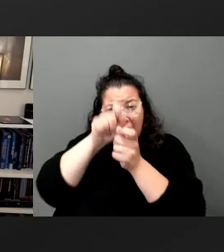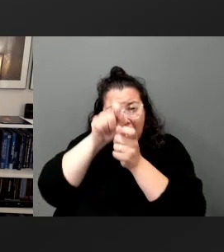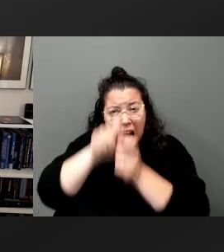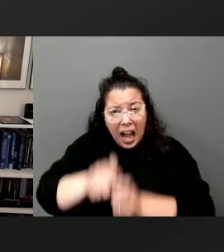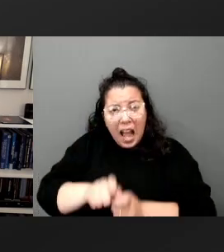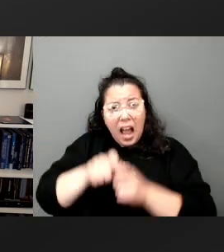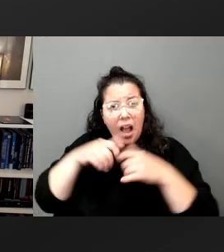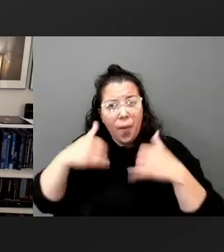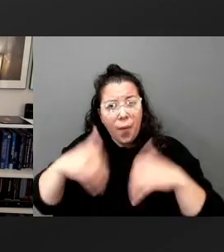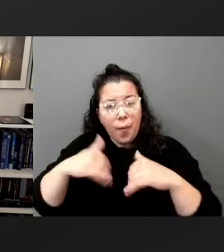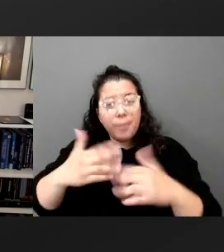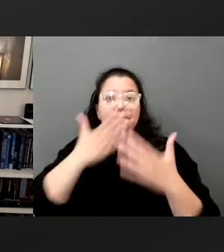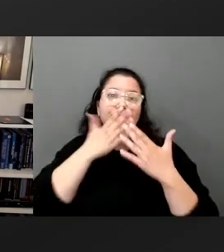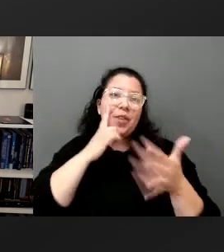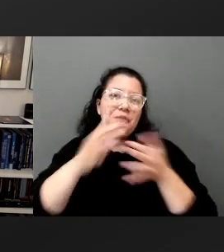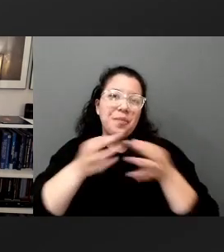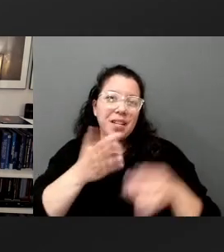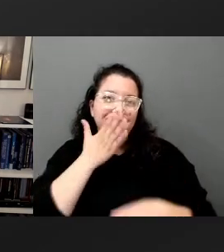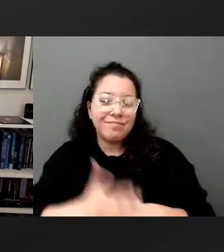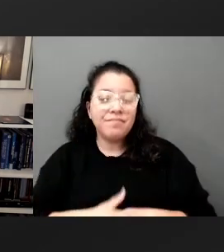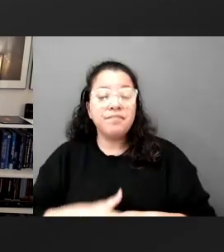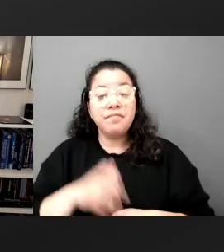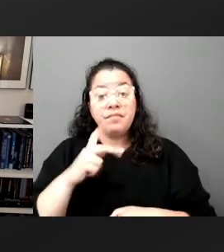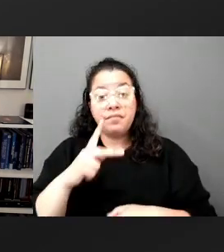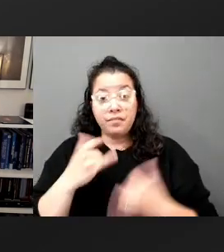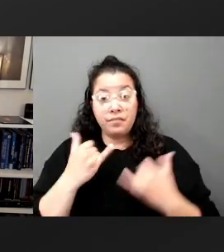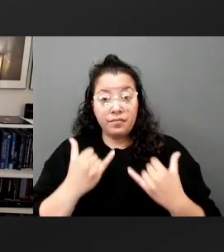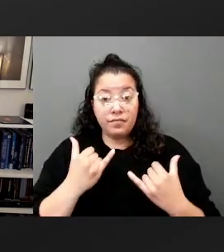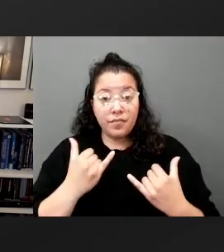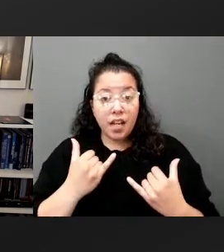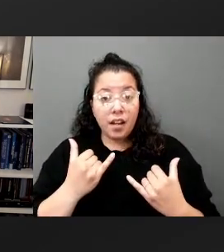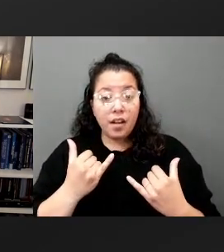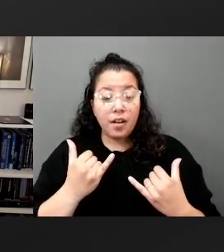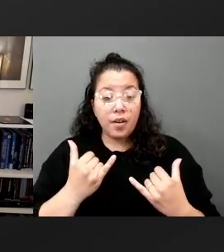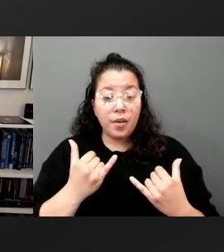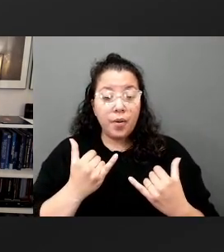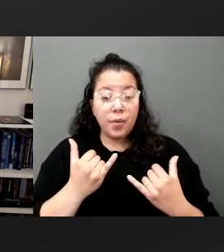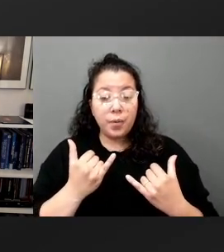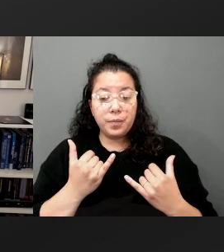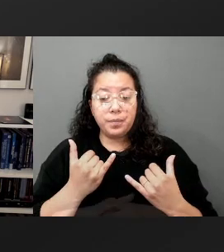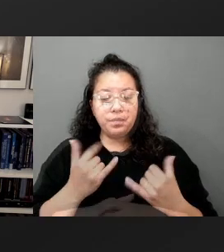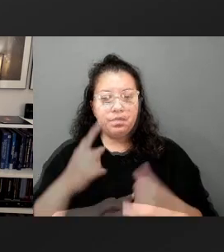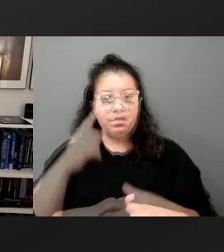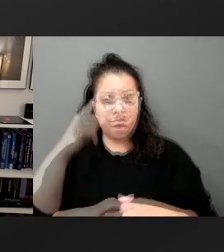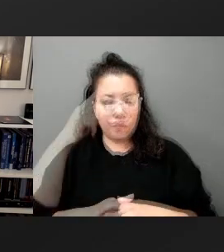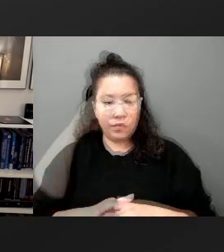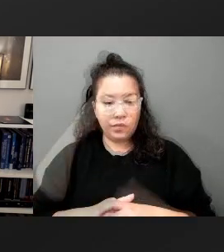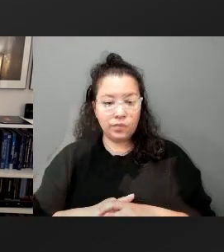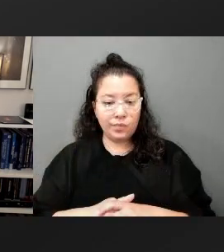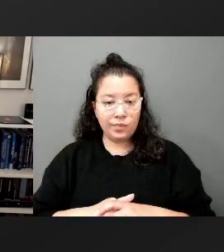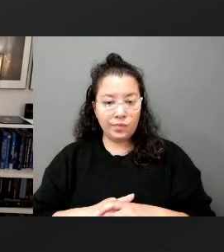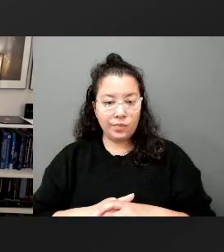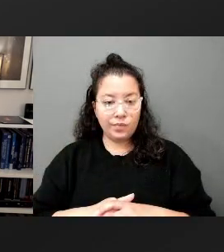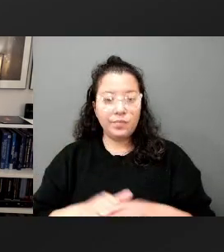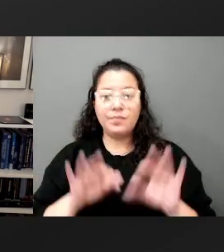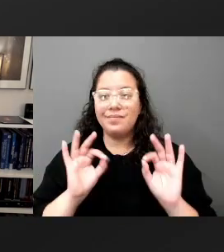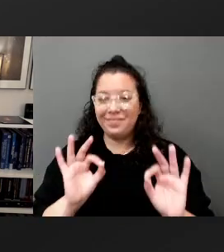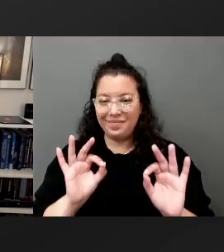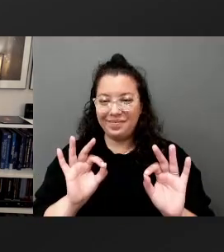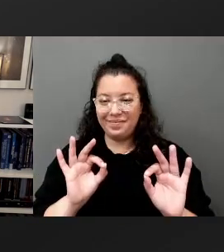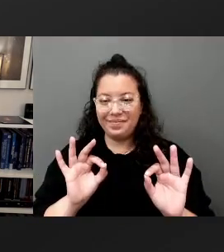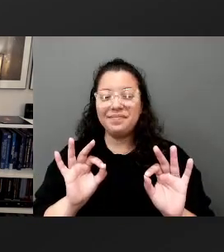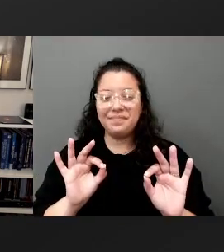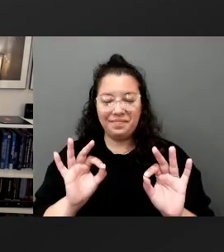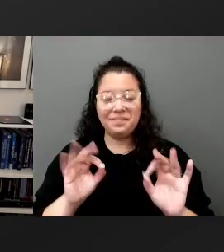that explanation. All right, if we can go back to, I think we are now on slide 4. Great, so our